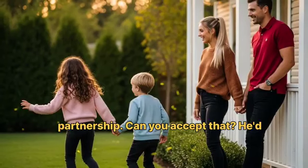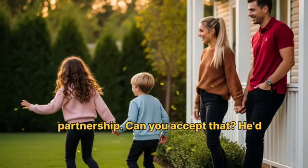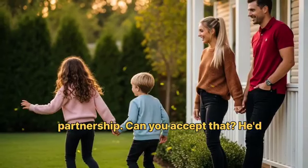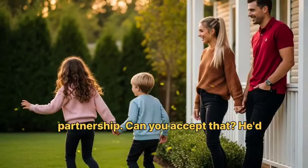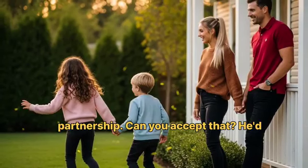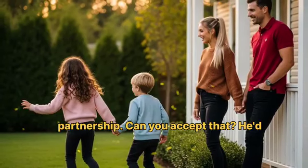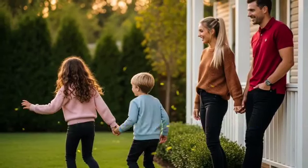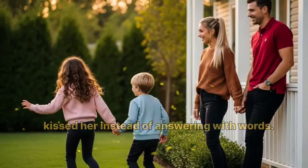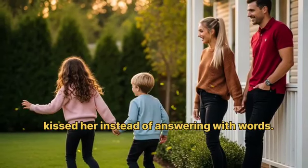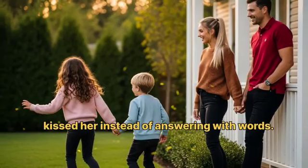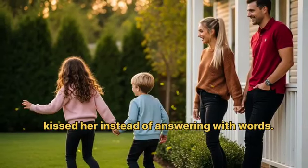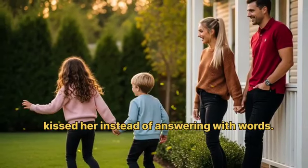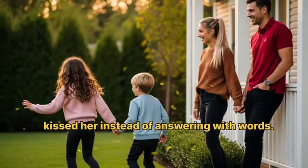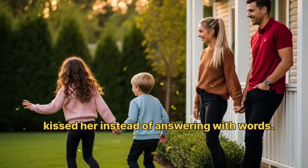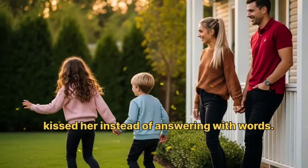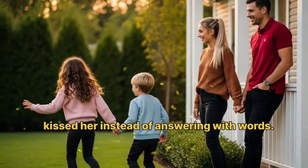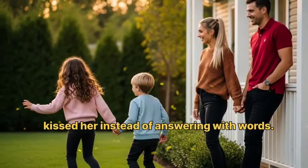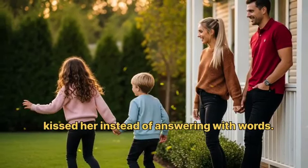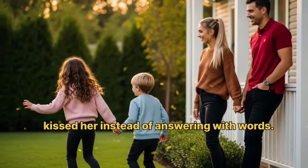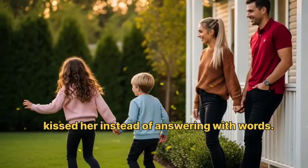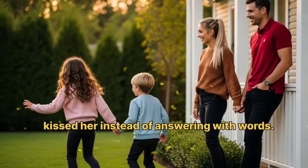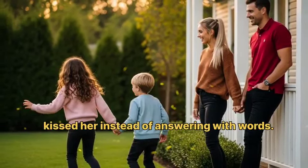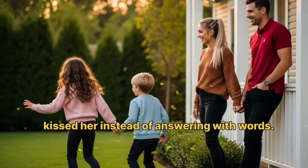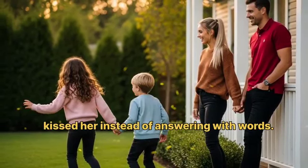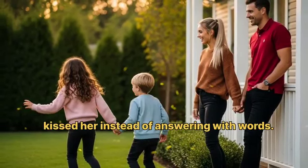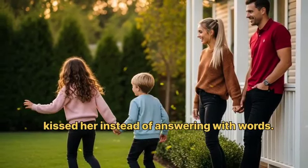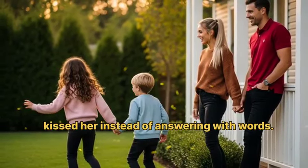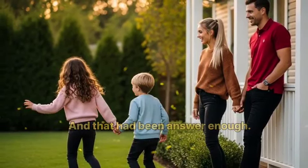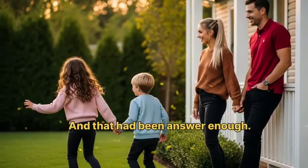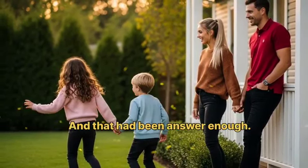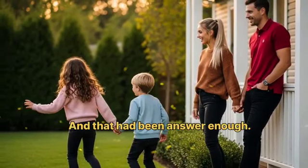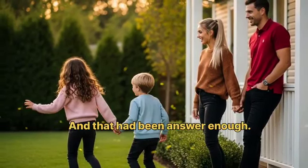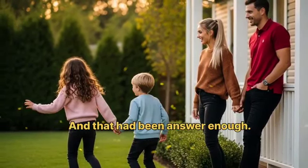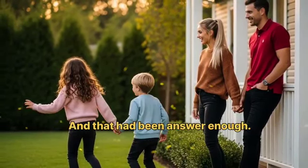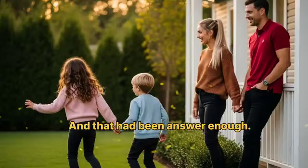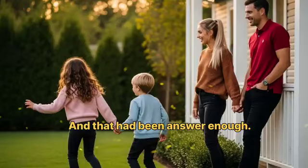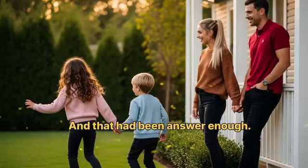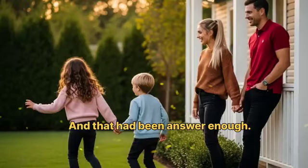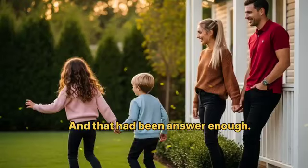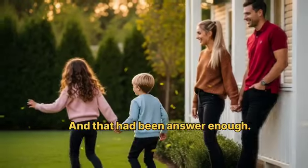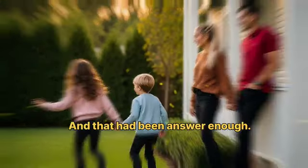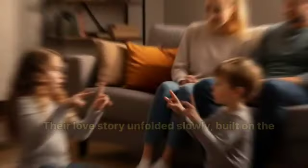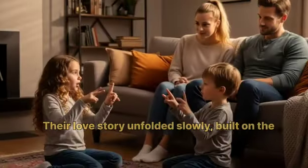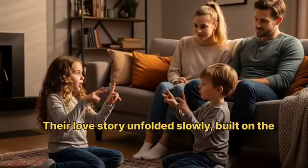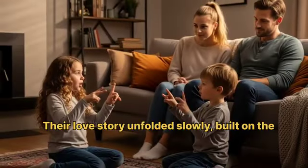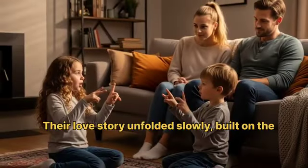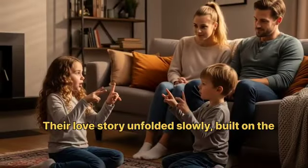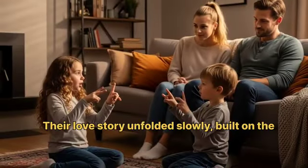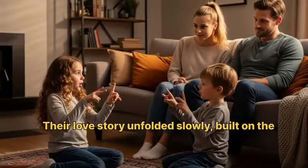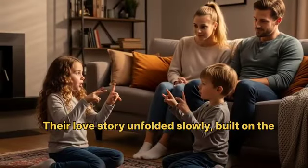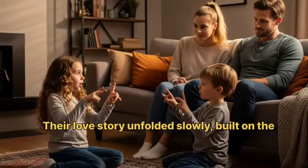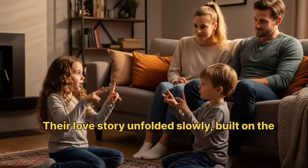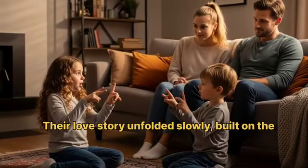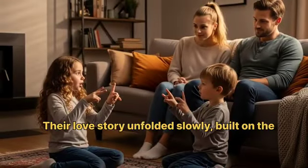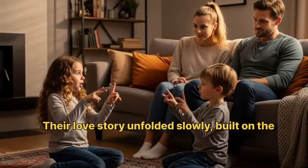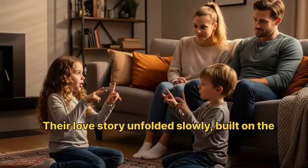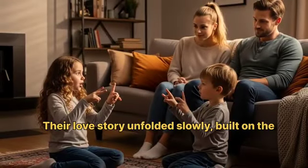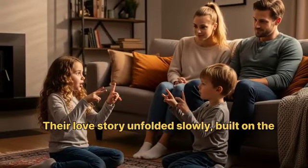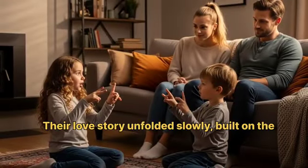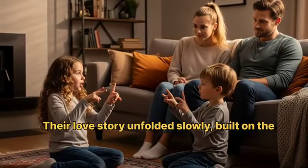He'd kissed her instead of answering with words, and that had been answer enough. Their love story unfolded slowly,